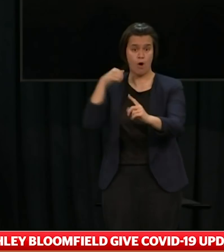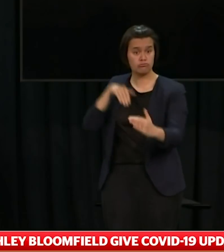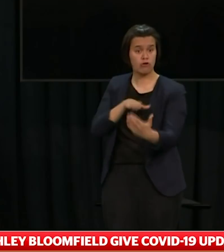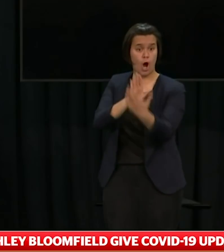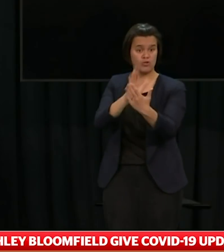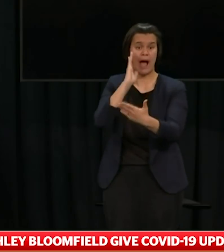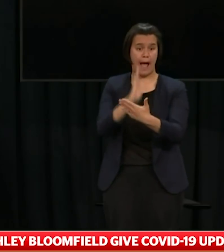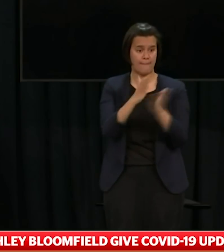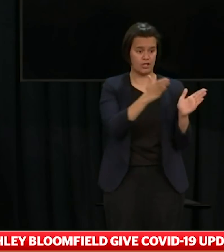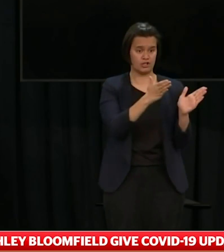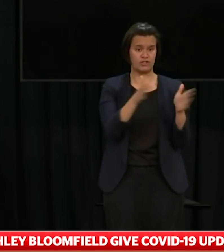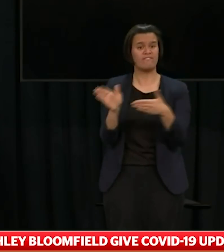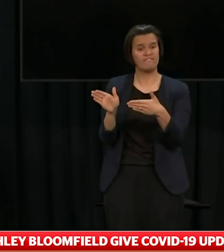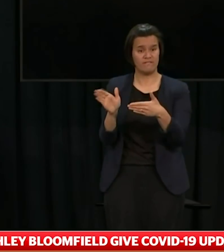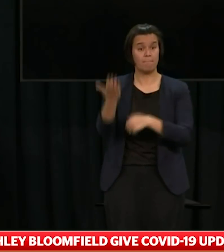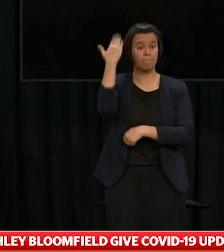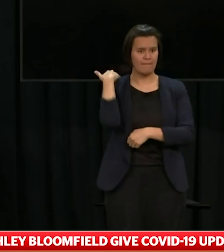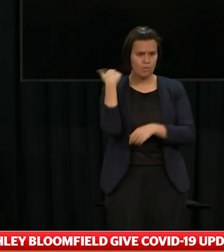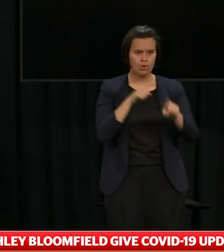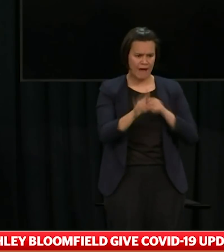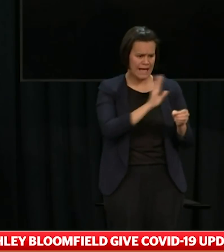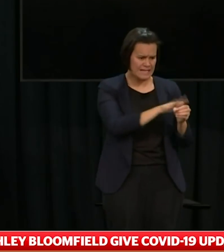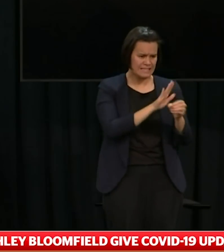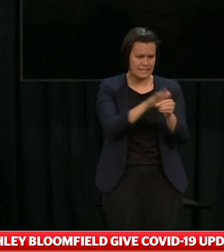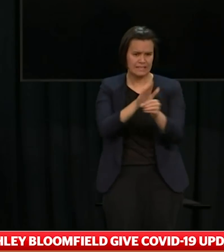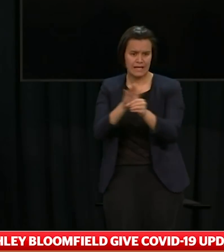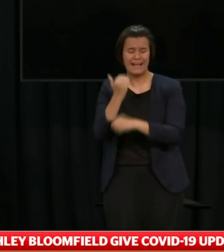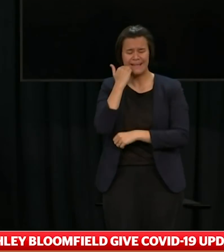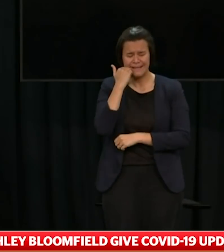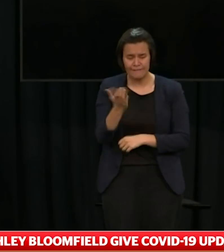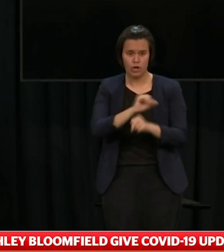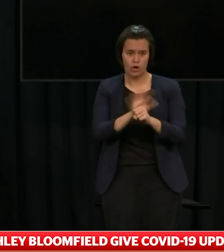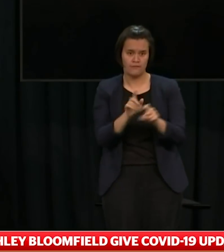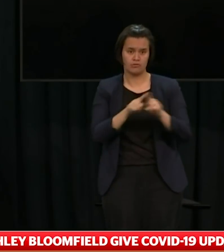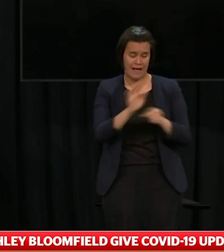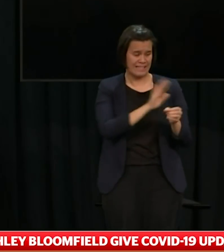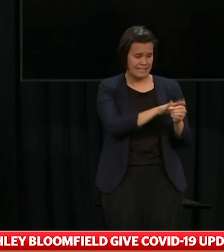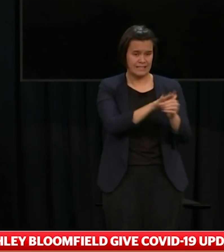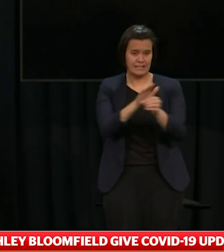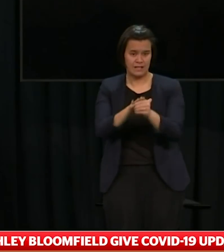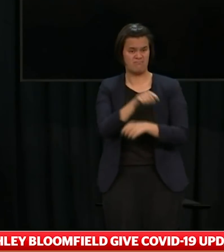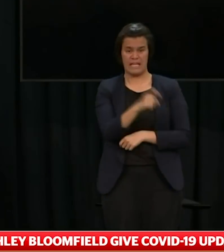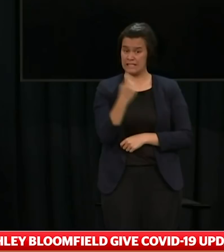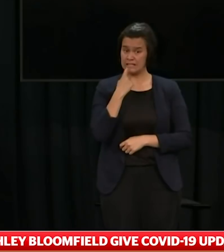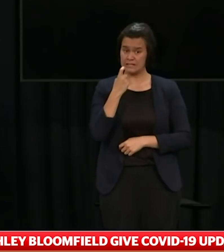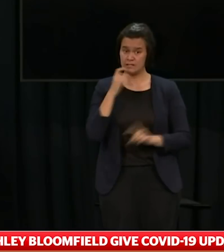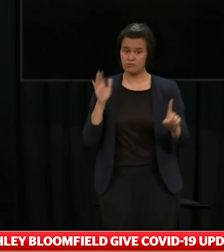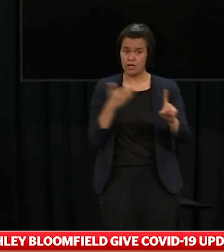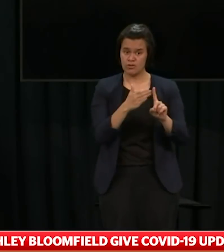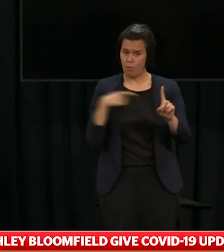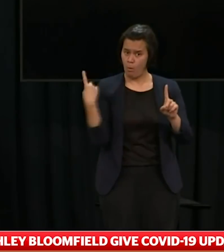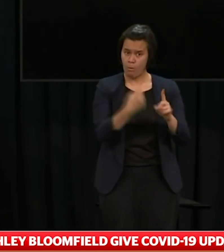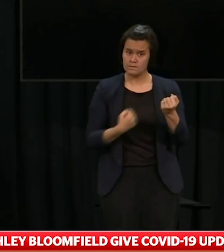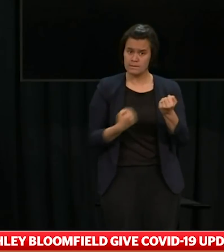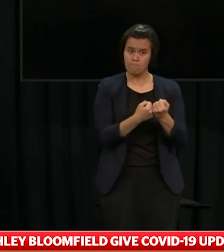worked very hard to eliminate every case. It was a simple strategy, and that one we could all and did all get